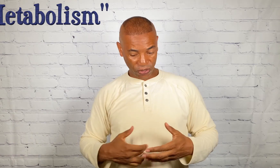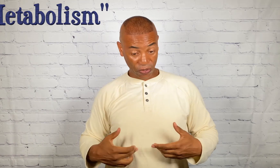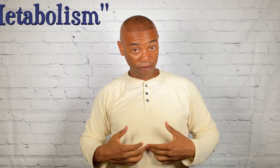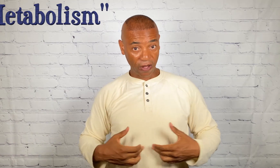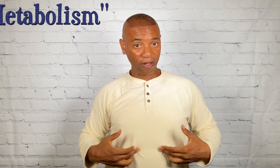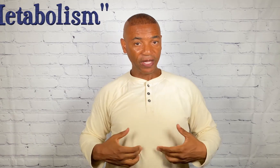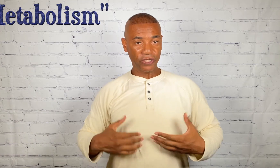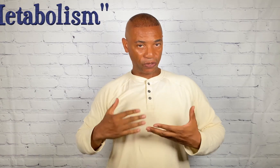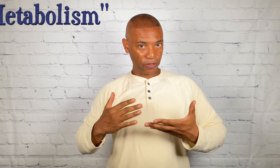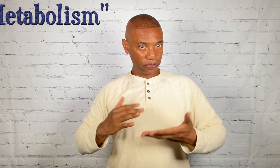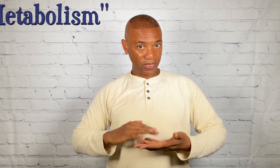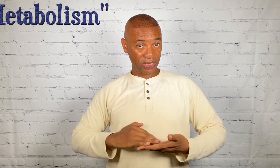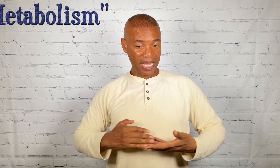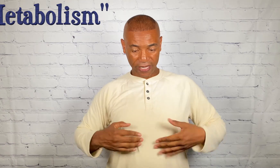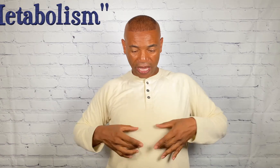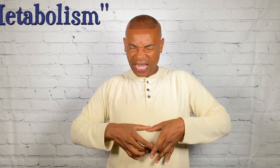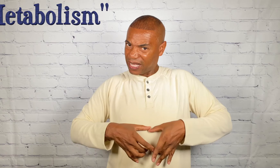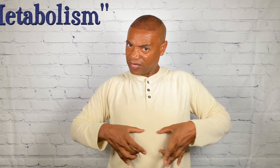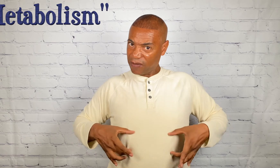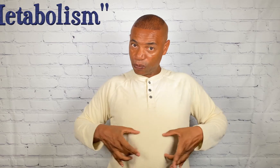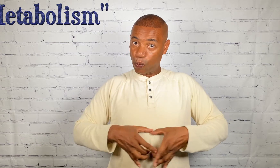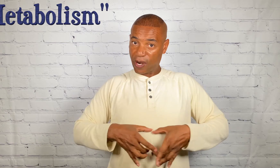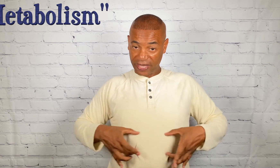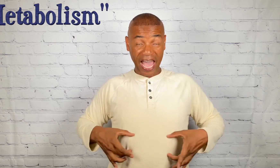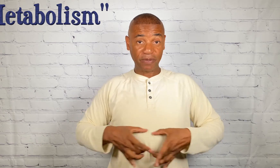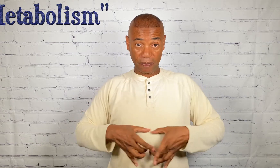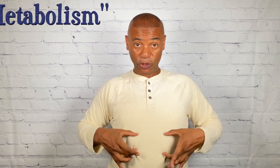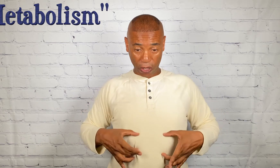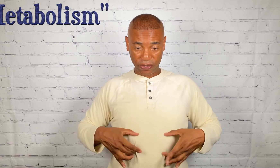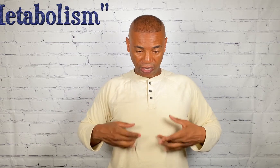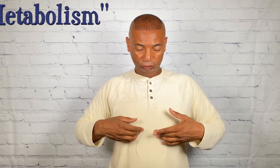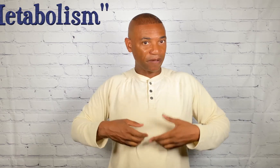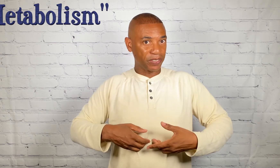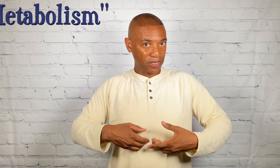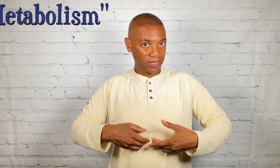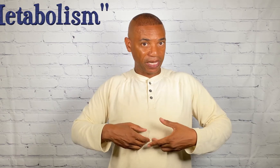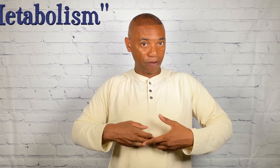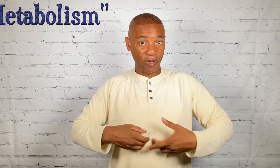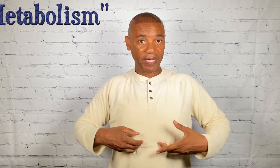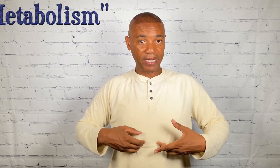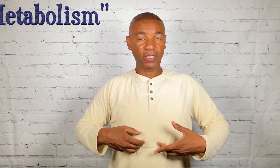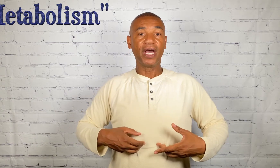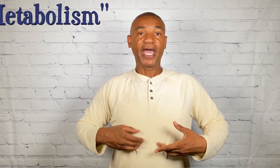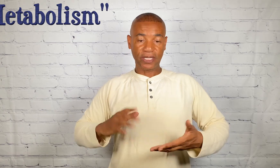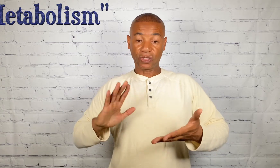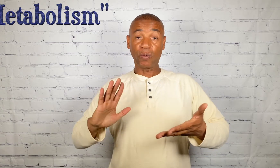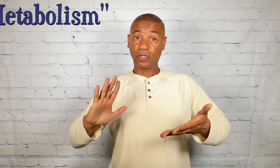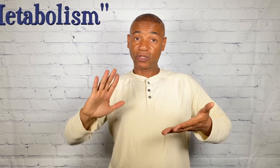are involved. So you're going to do this sign kind of even where the abdomen starts, right up underneath the rib cage. And so what you do